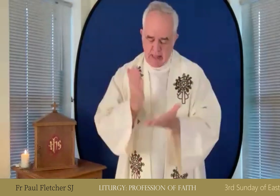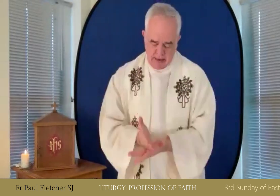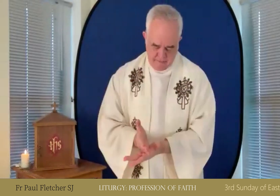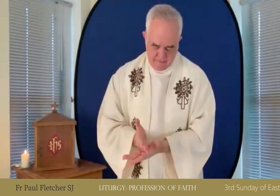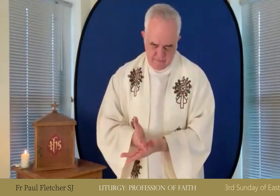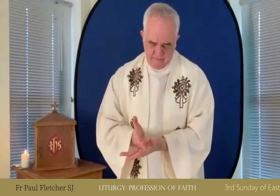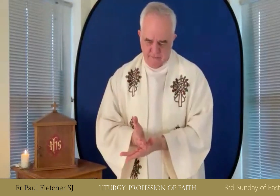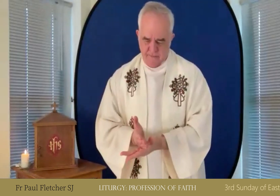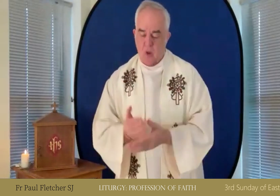believe.